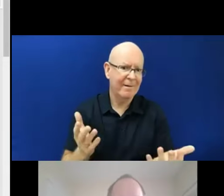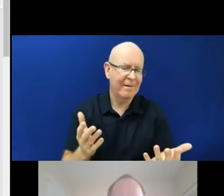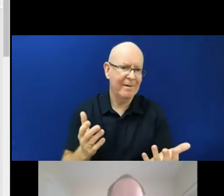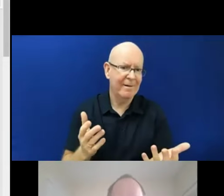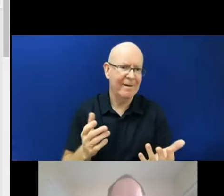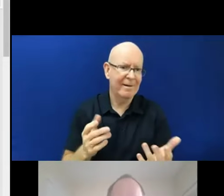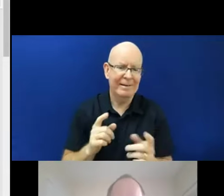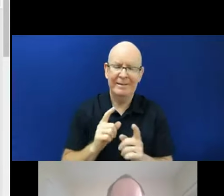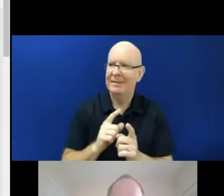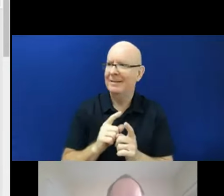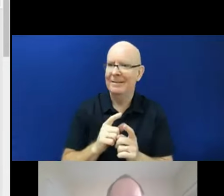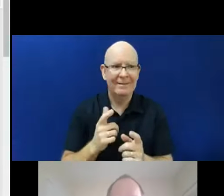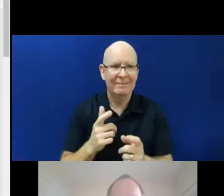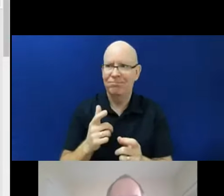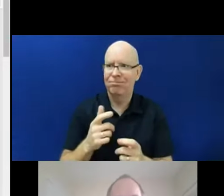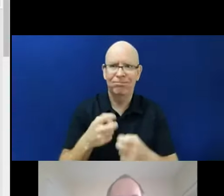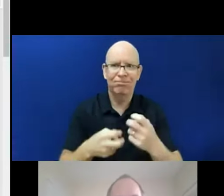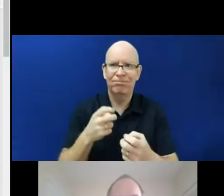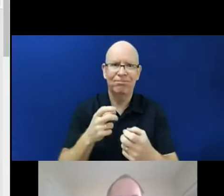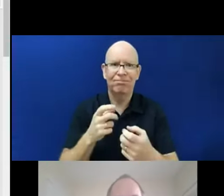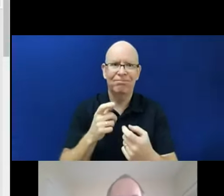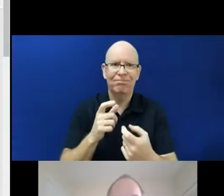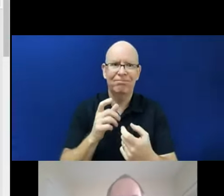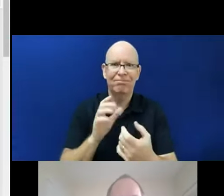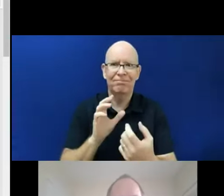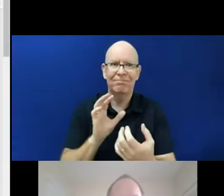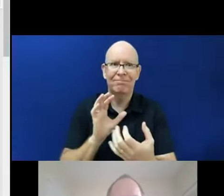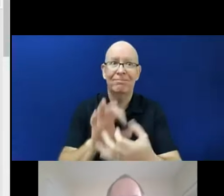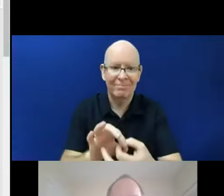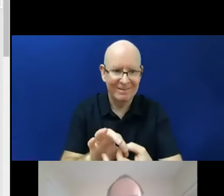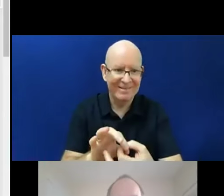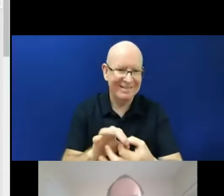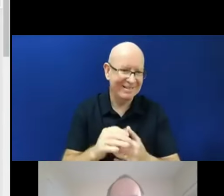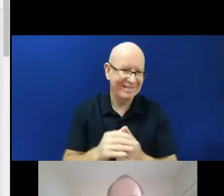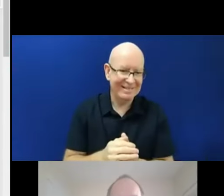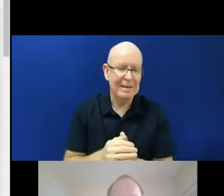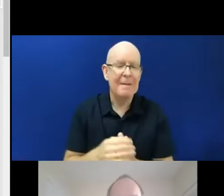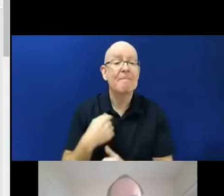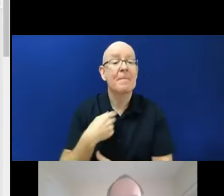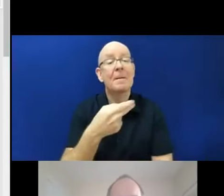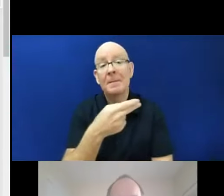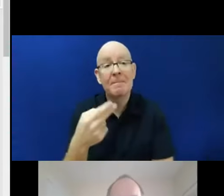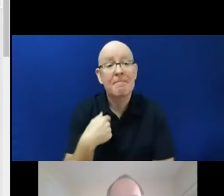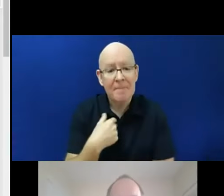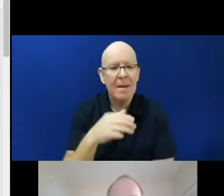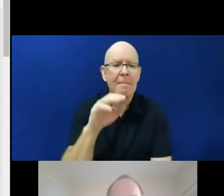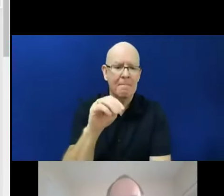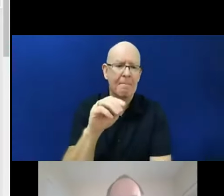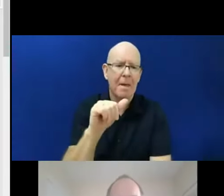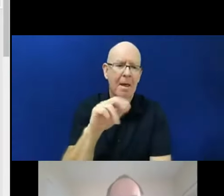perspective, my name is Marc Verlot. I am a Belgian citizen working for the UK government.